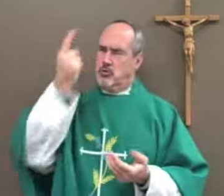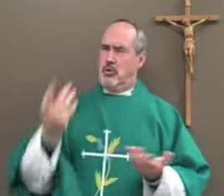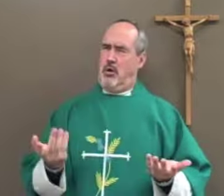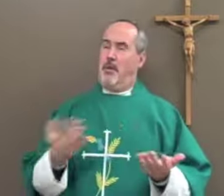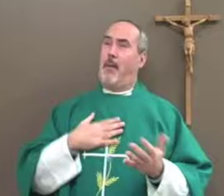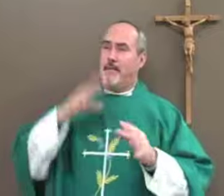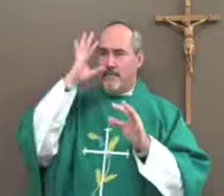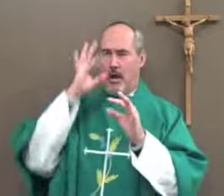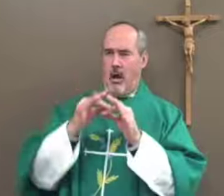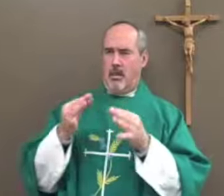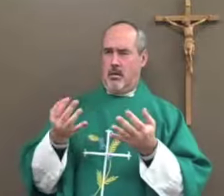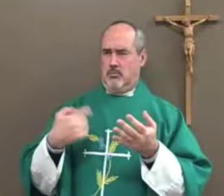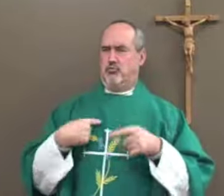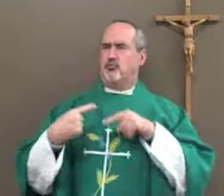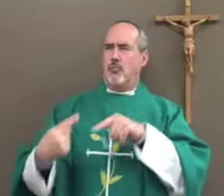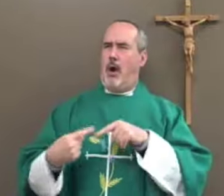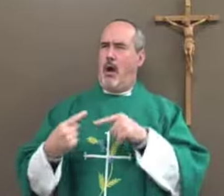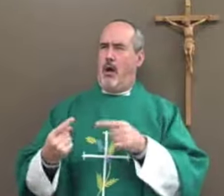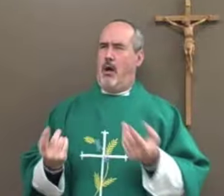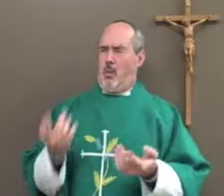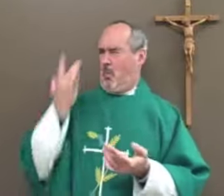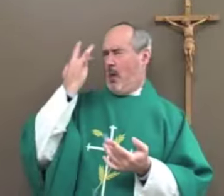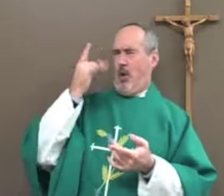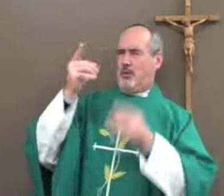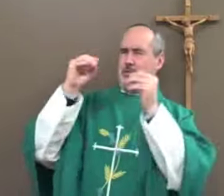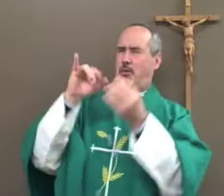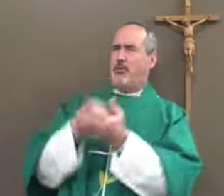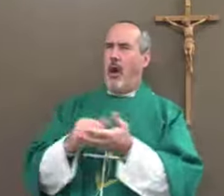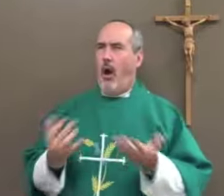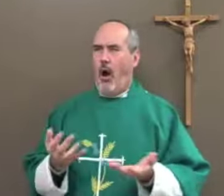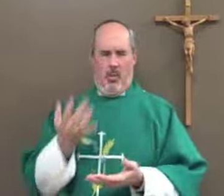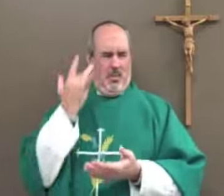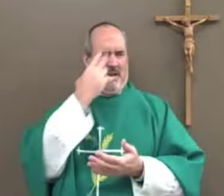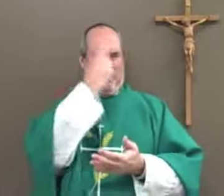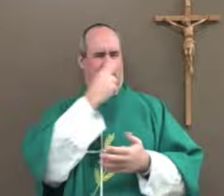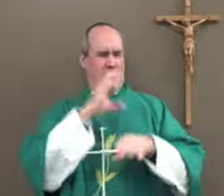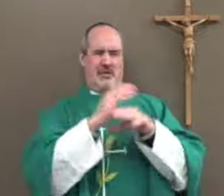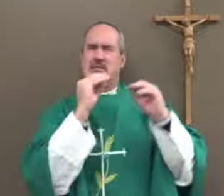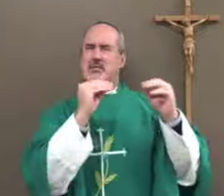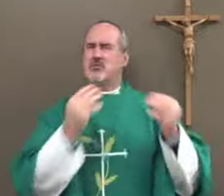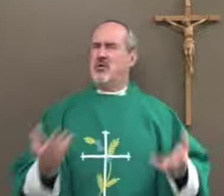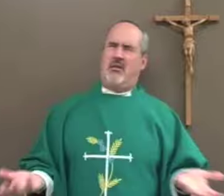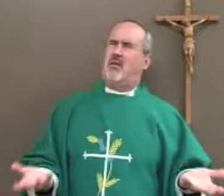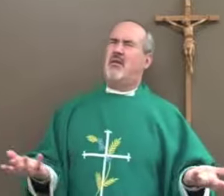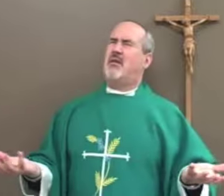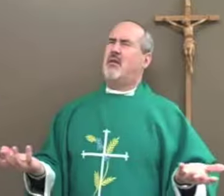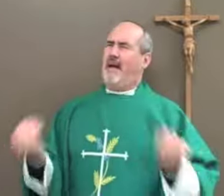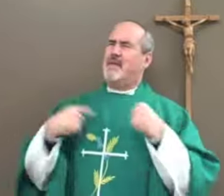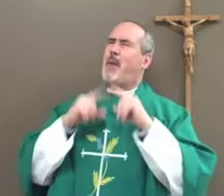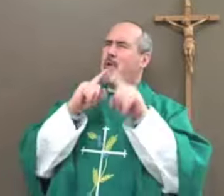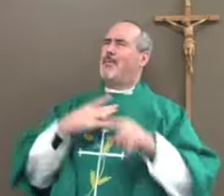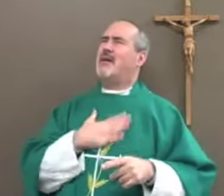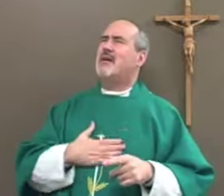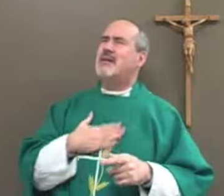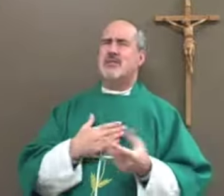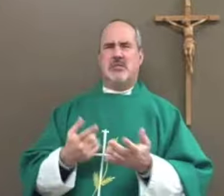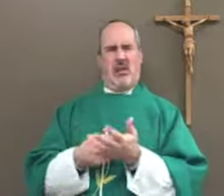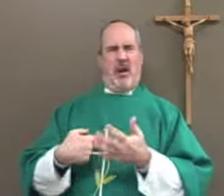And I tell God sometimes that I didn't really understand. Why are you teaching us this? Why is this